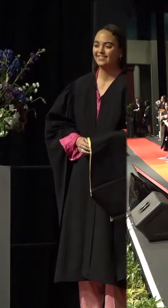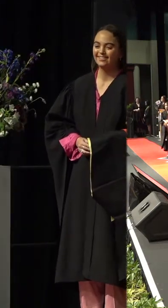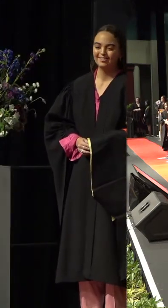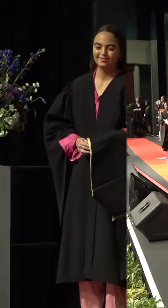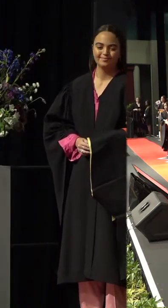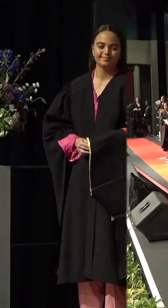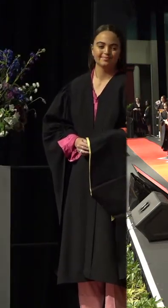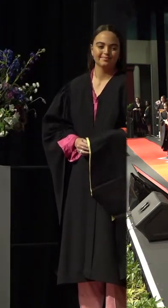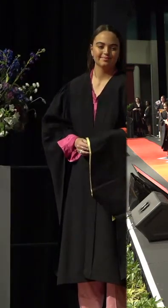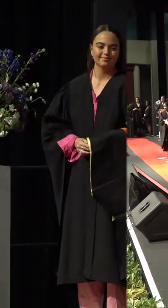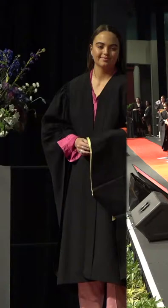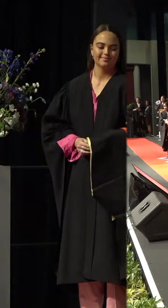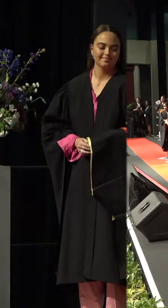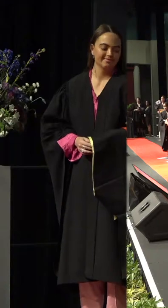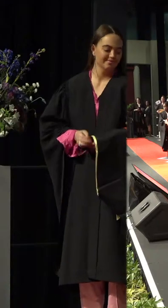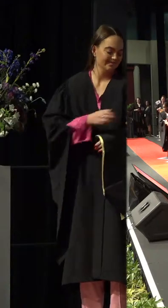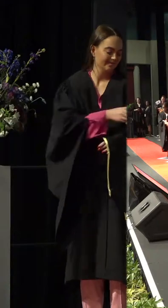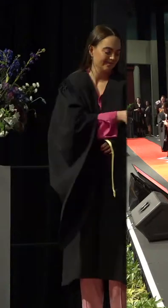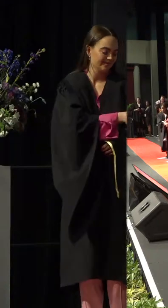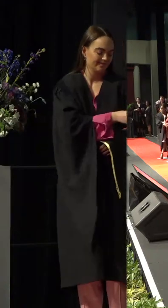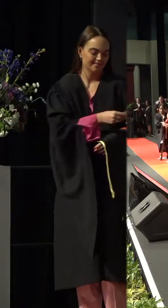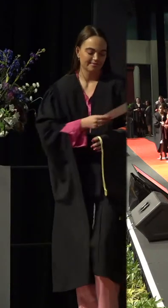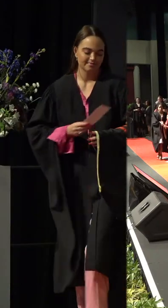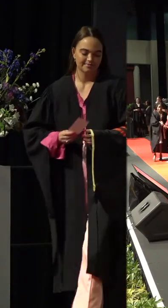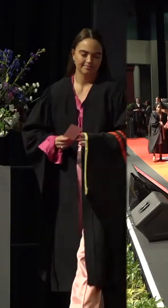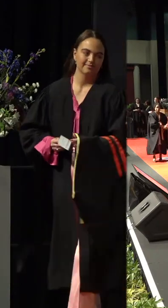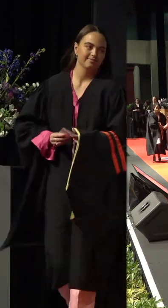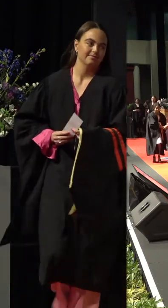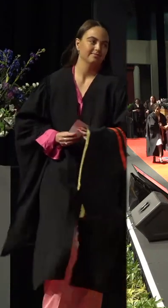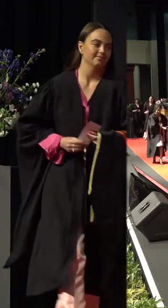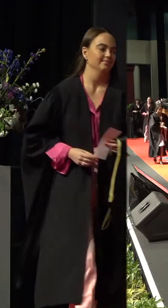Breeze Orsmond.